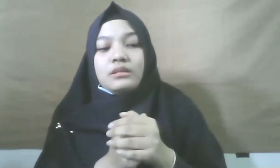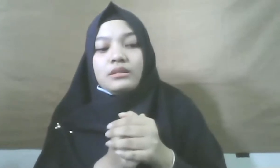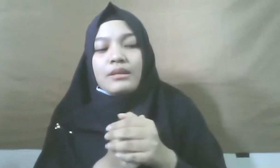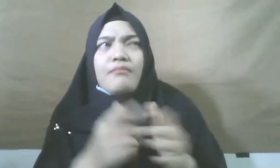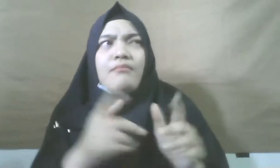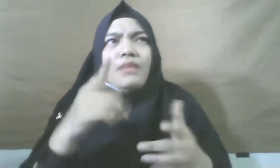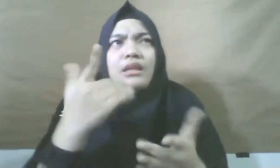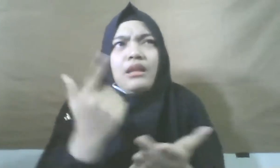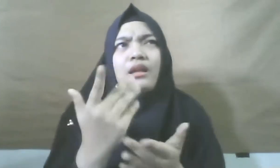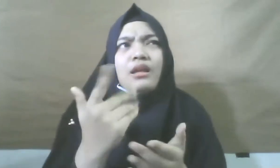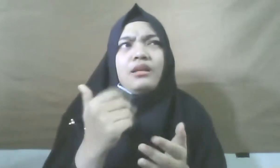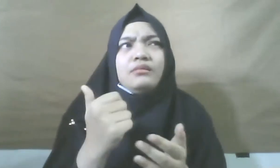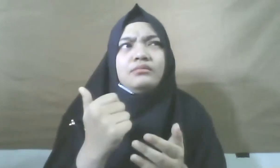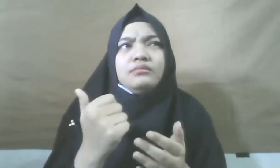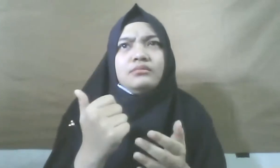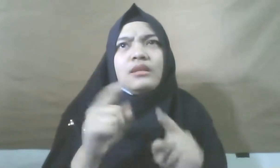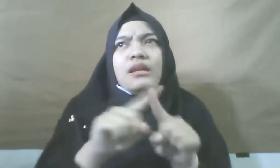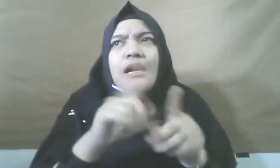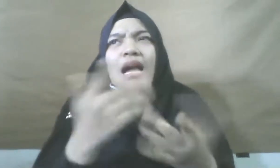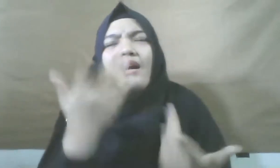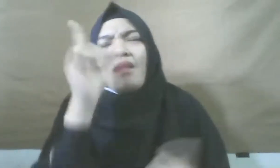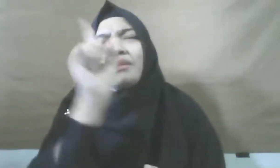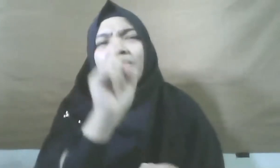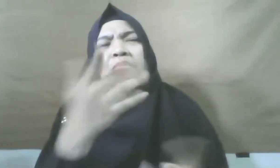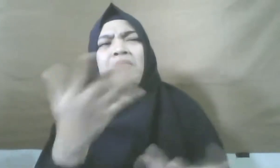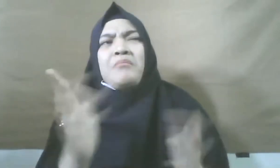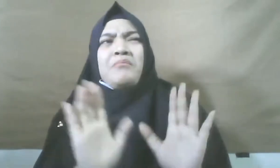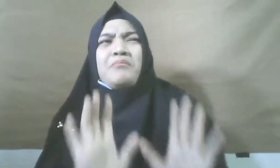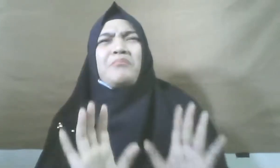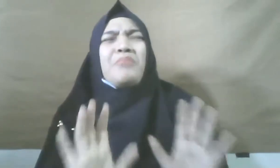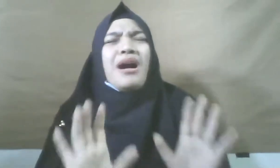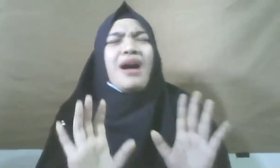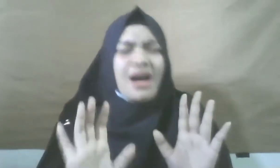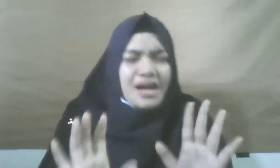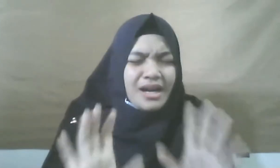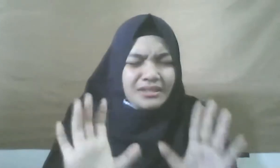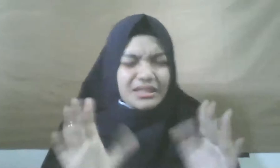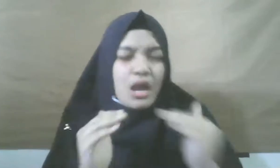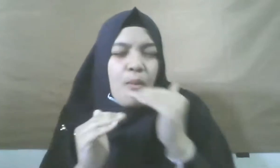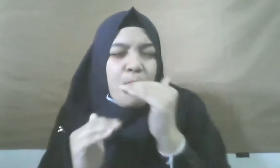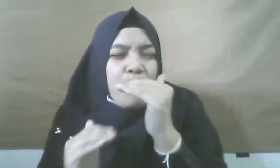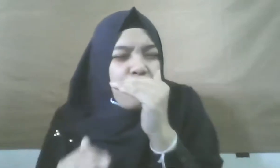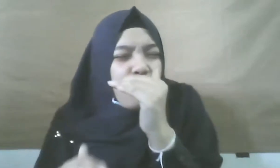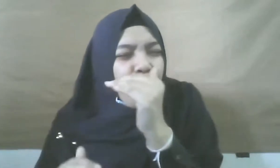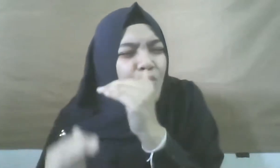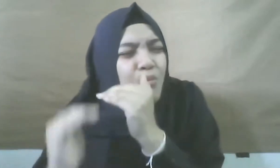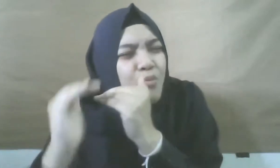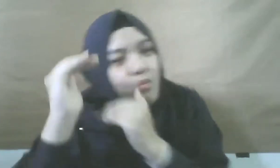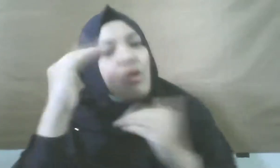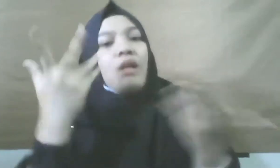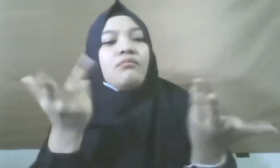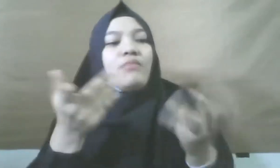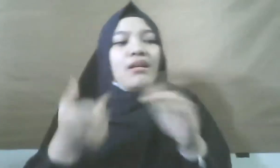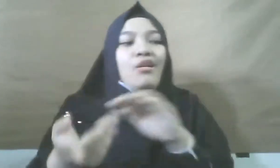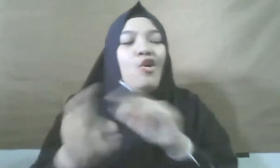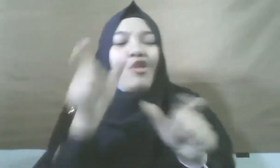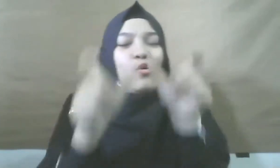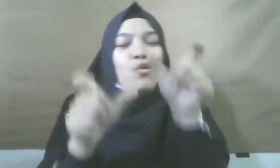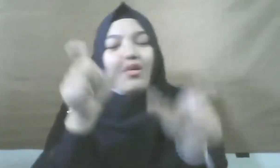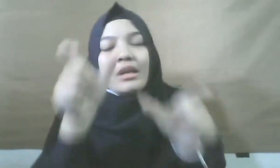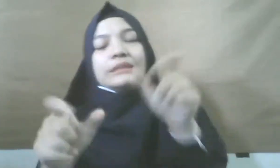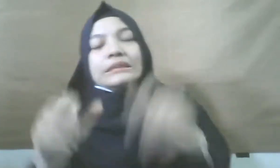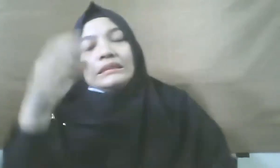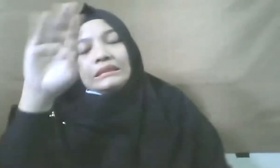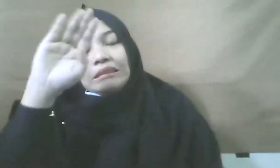well known about those procedures. But why still the number is still high? And maybe there's something unique,